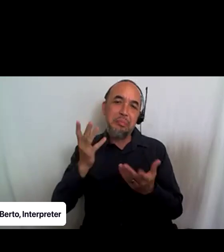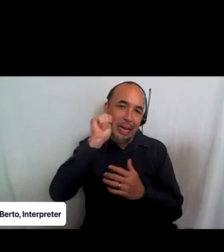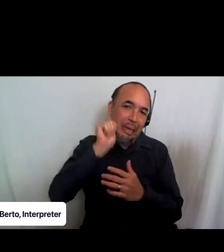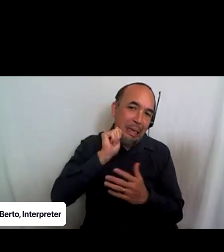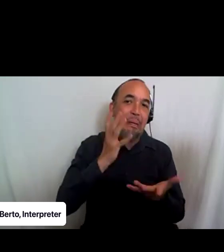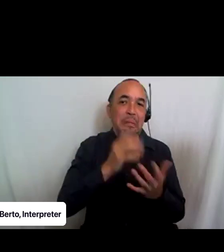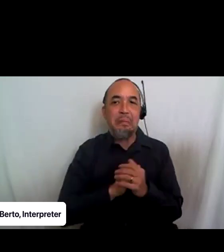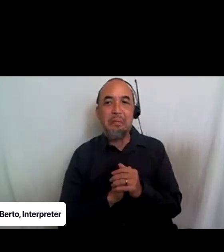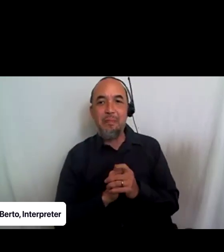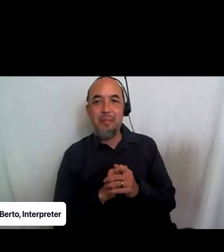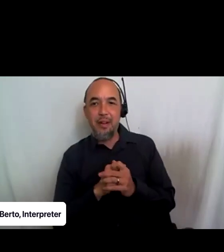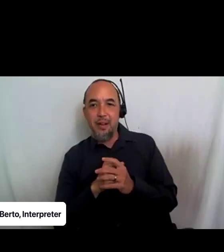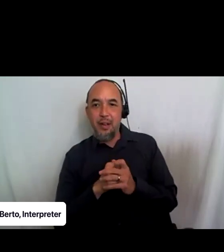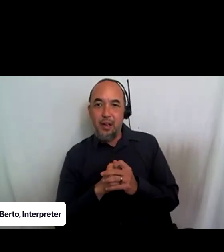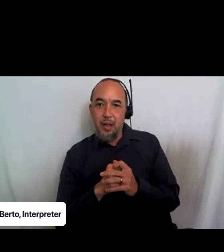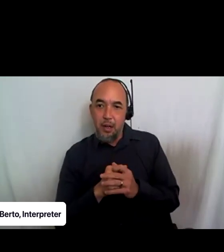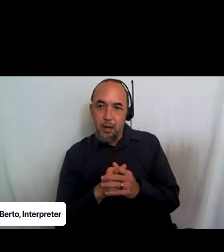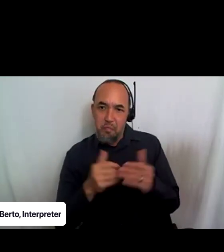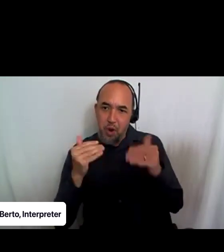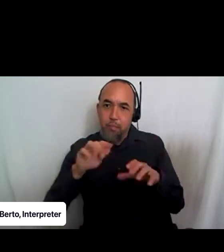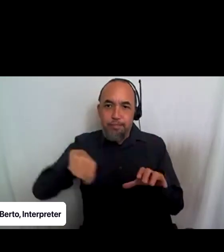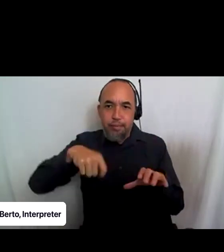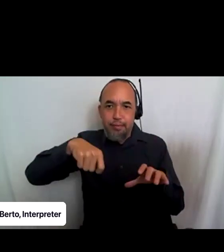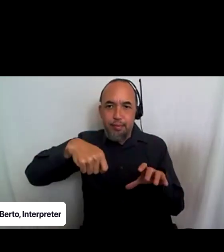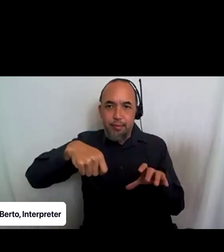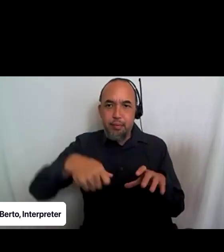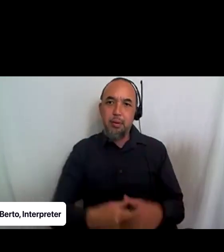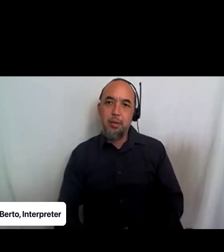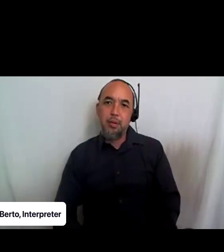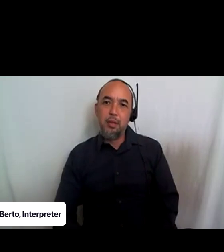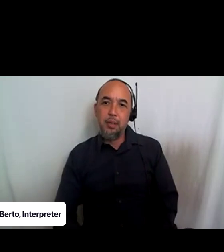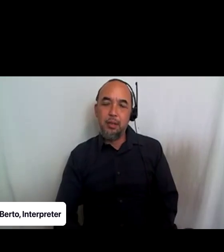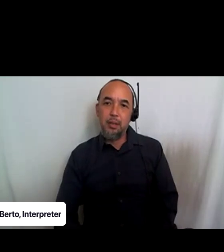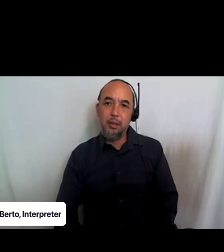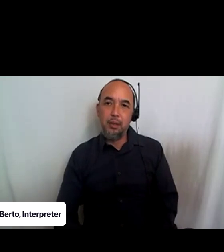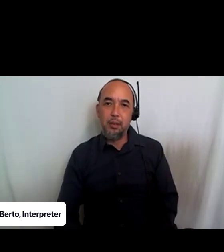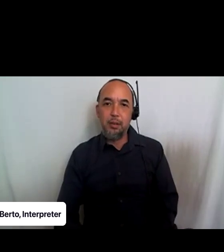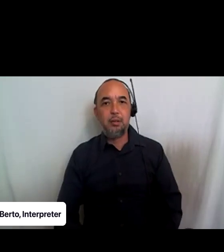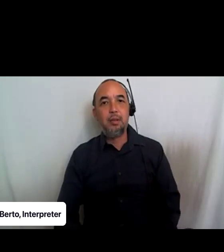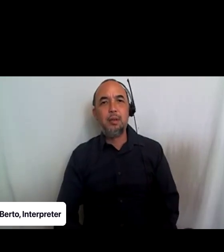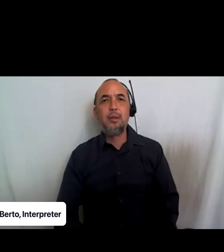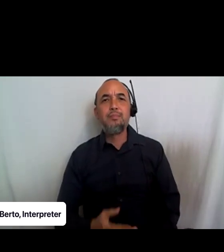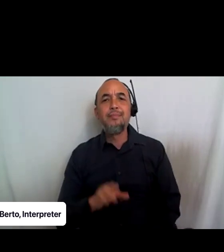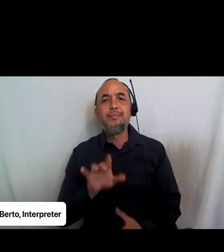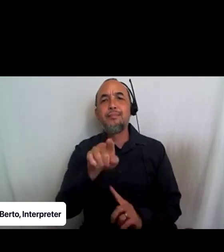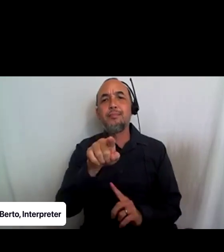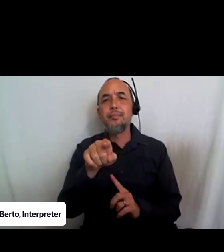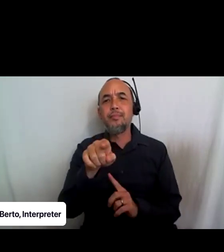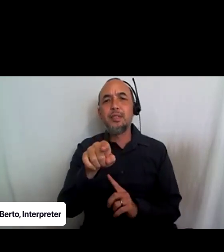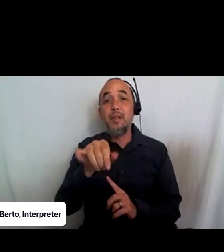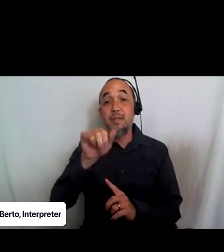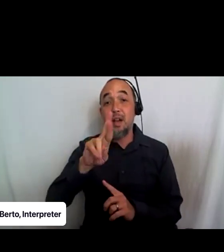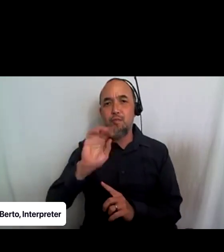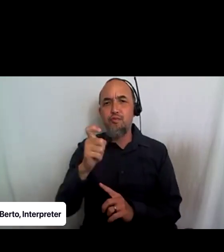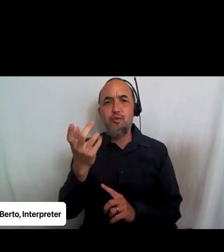second, but keep whisking that. And what temperature? Two questions. What temperature are you making the roux at? Like in terms of